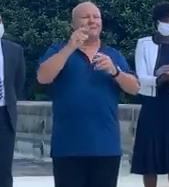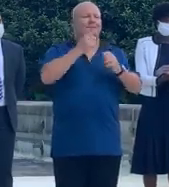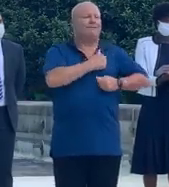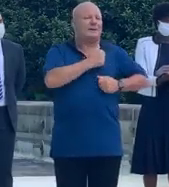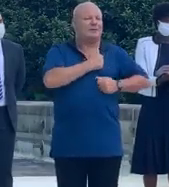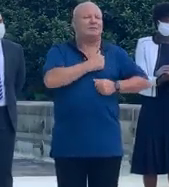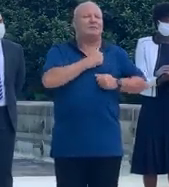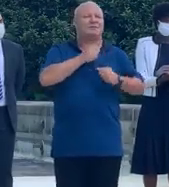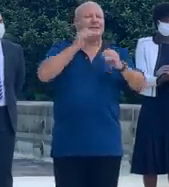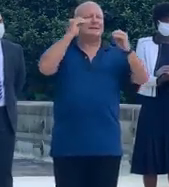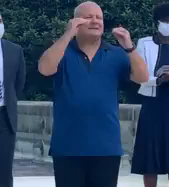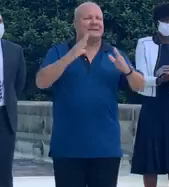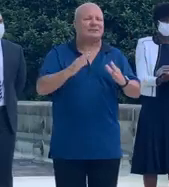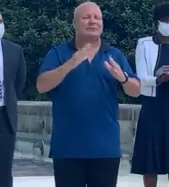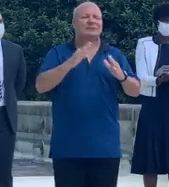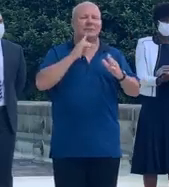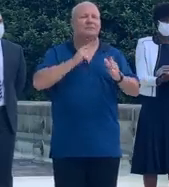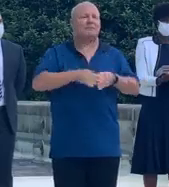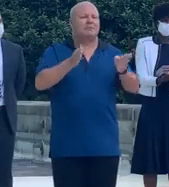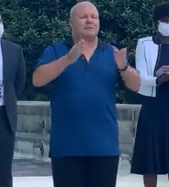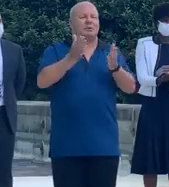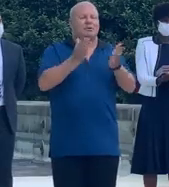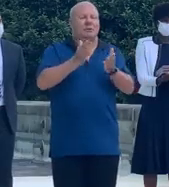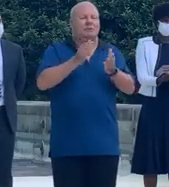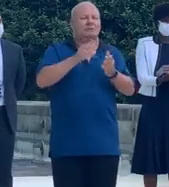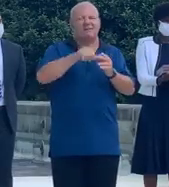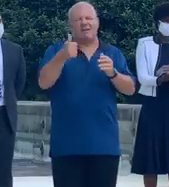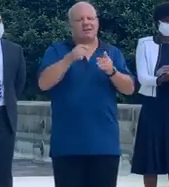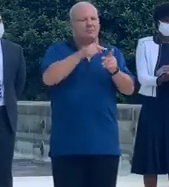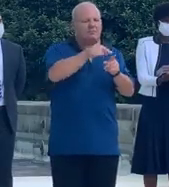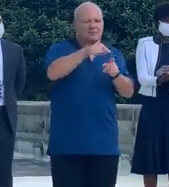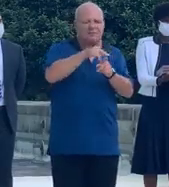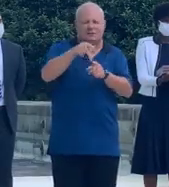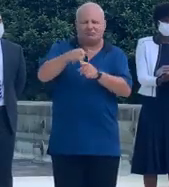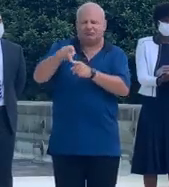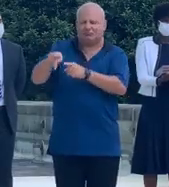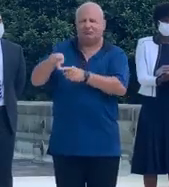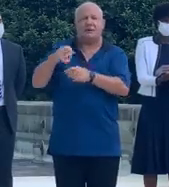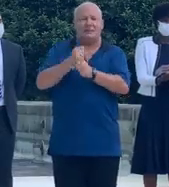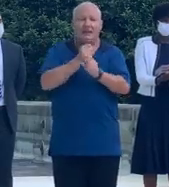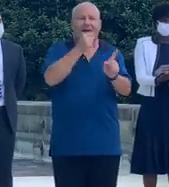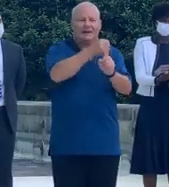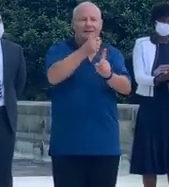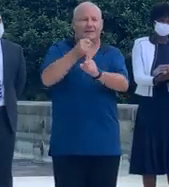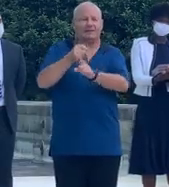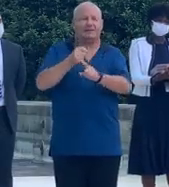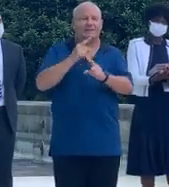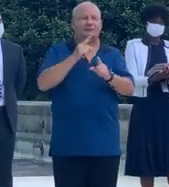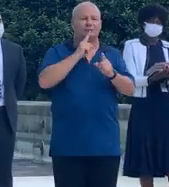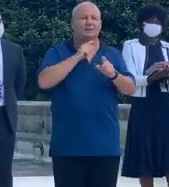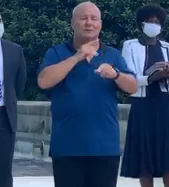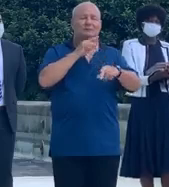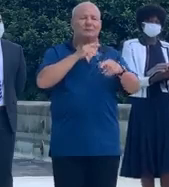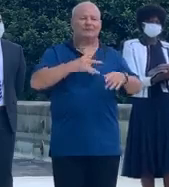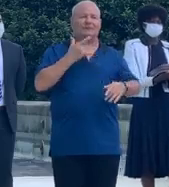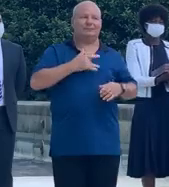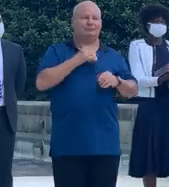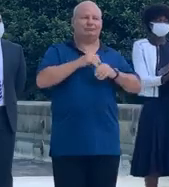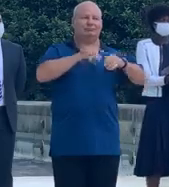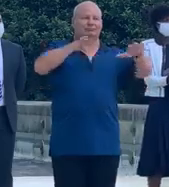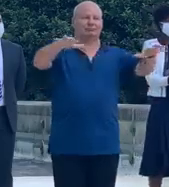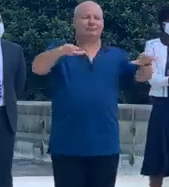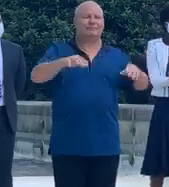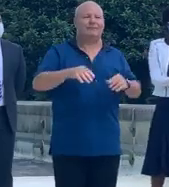servants, among many other professions, making their impact both widespread and powerful. And